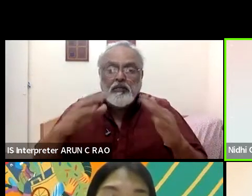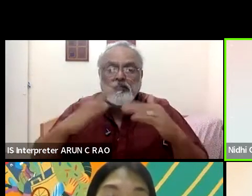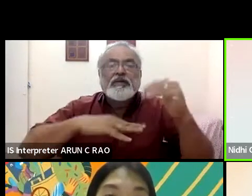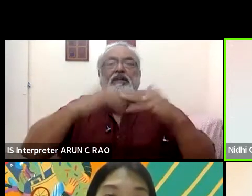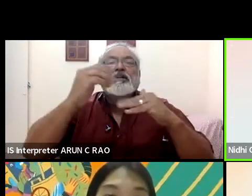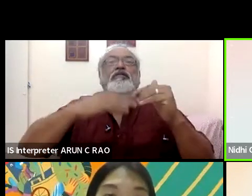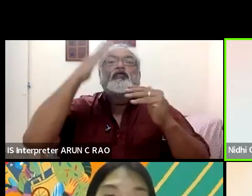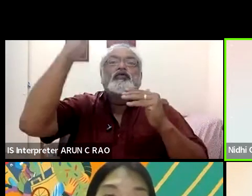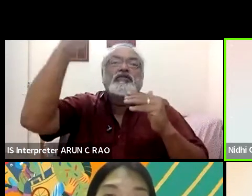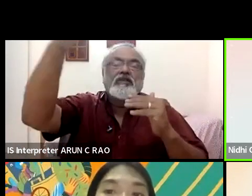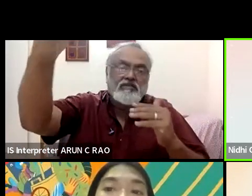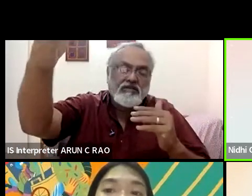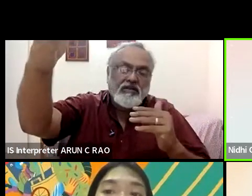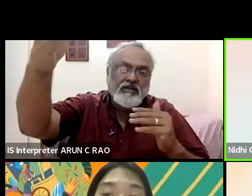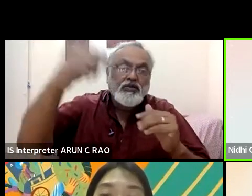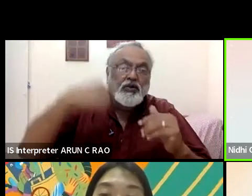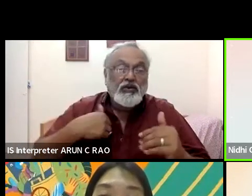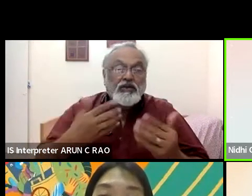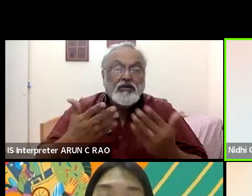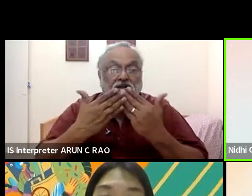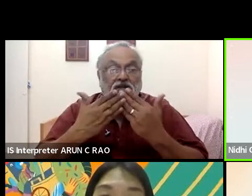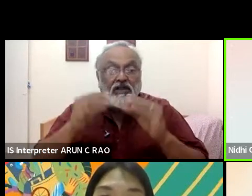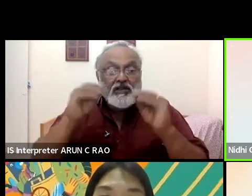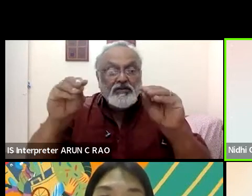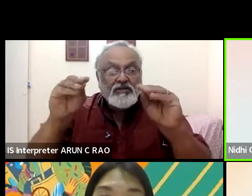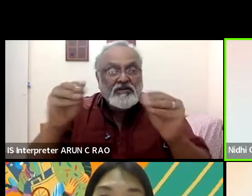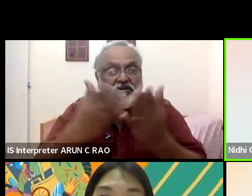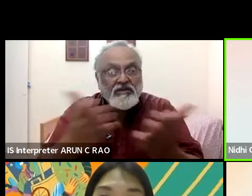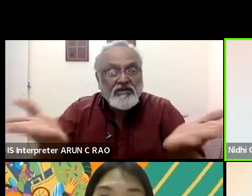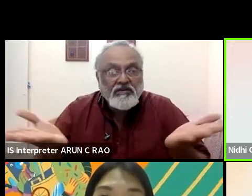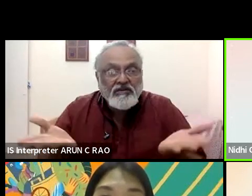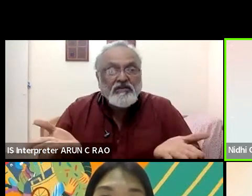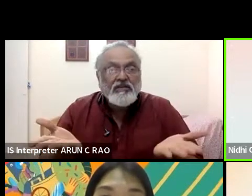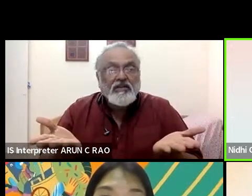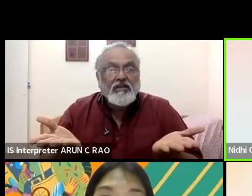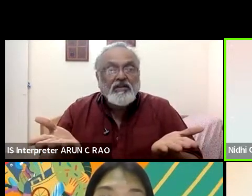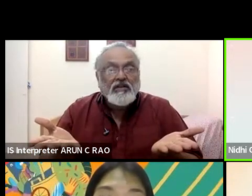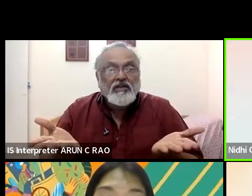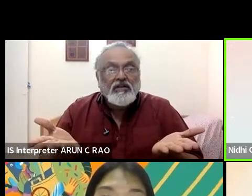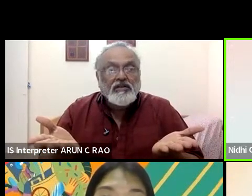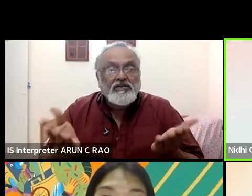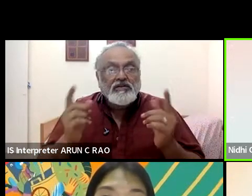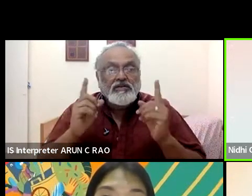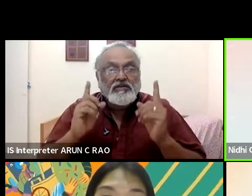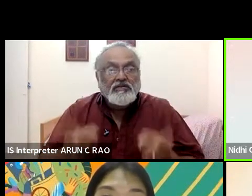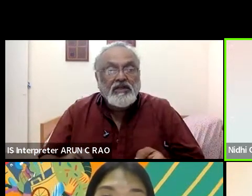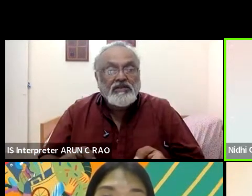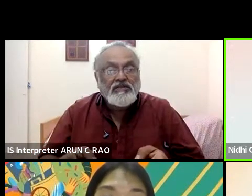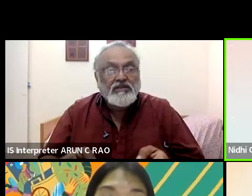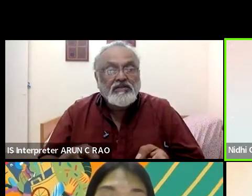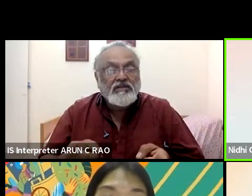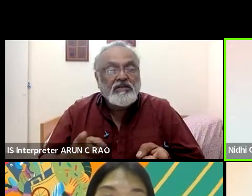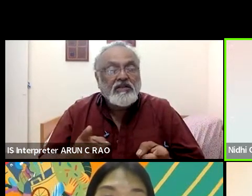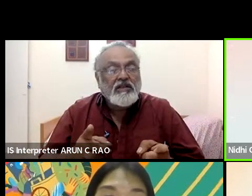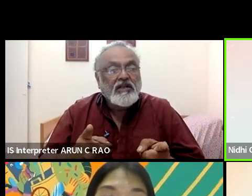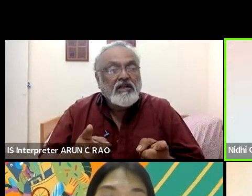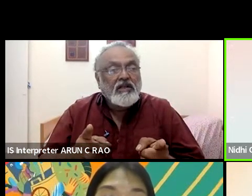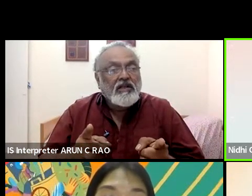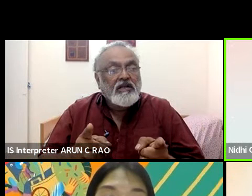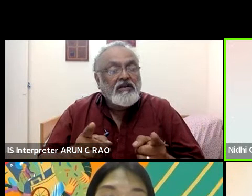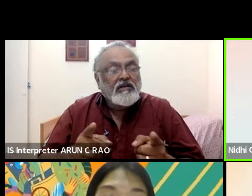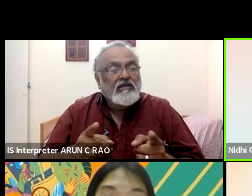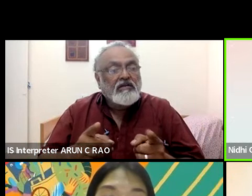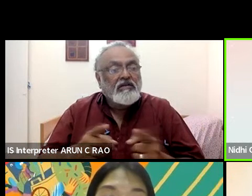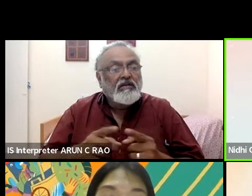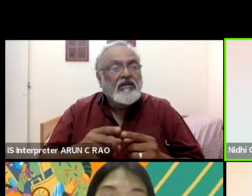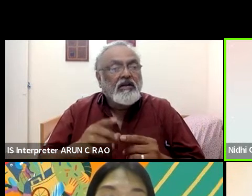an opportunity, right? As the first piece to be unique, to set a standard which others would replicate, so be